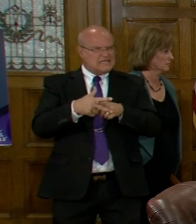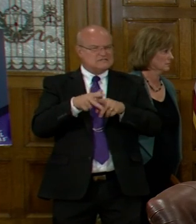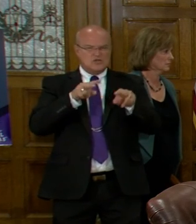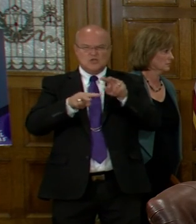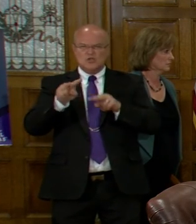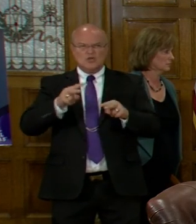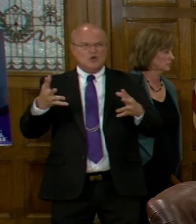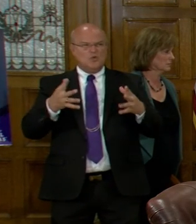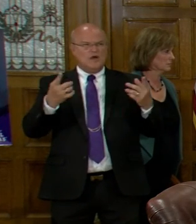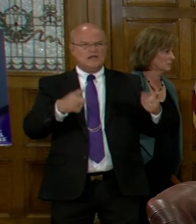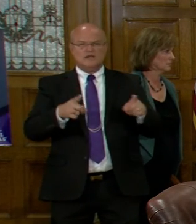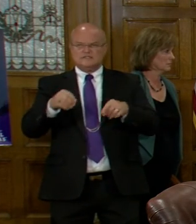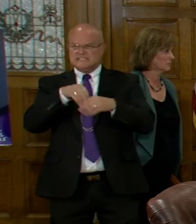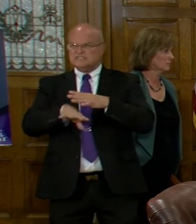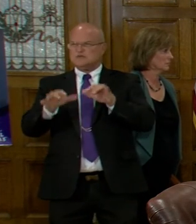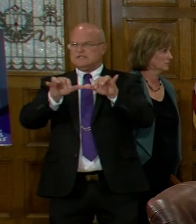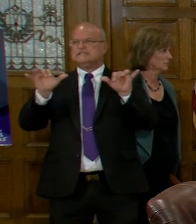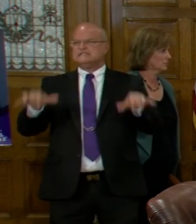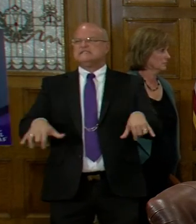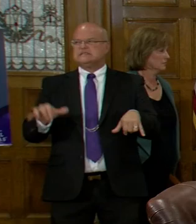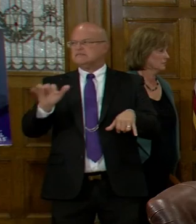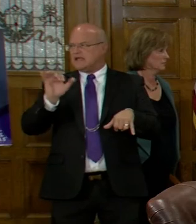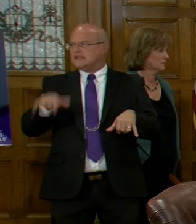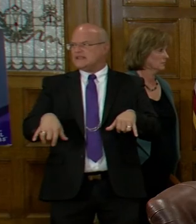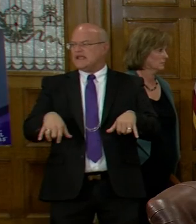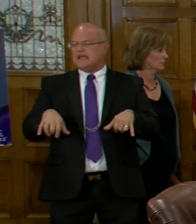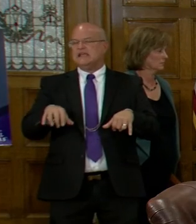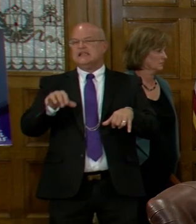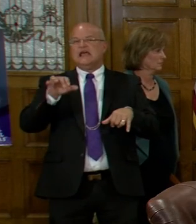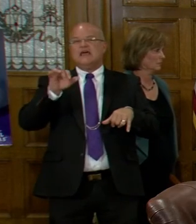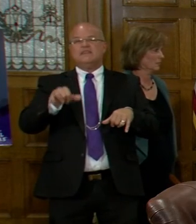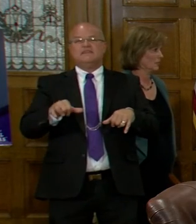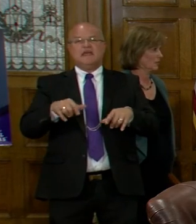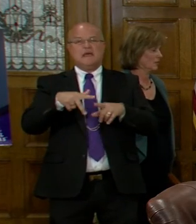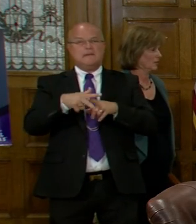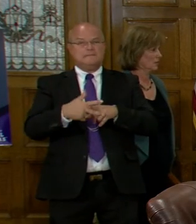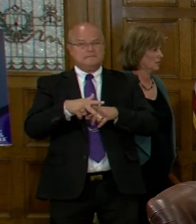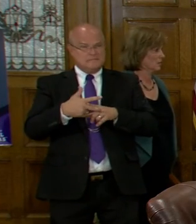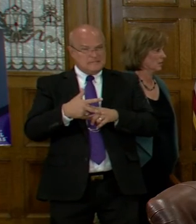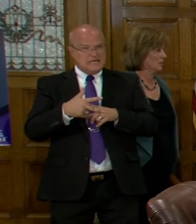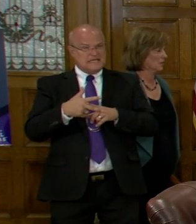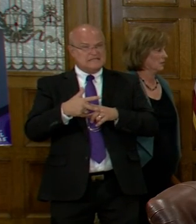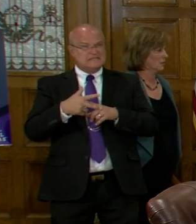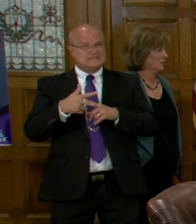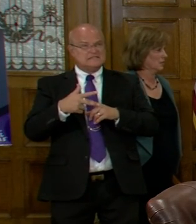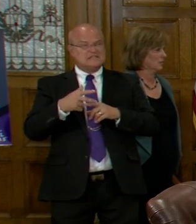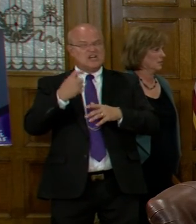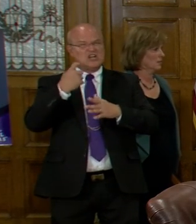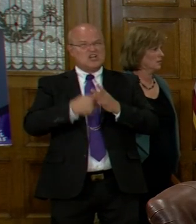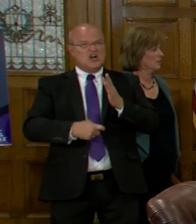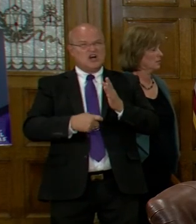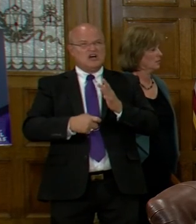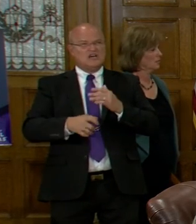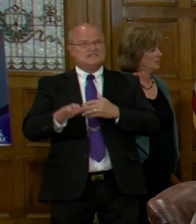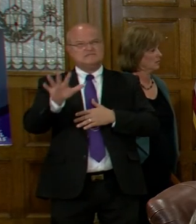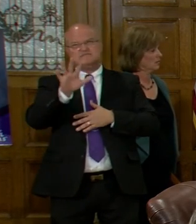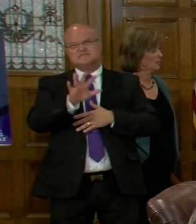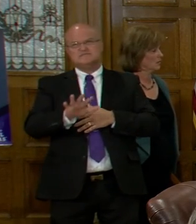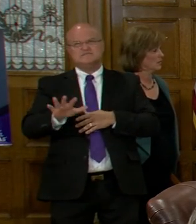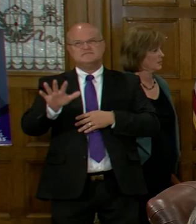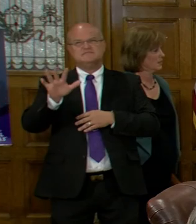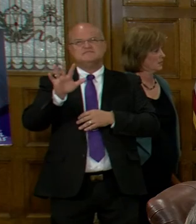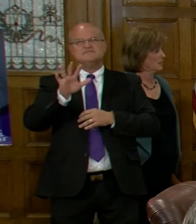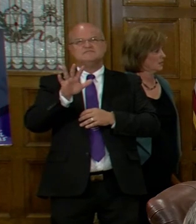looking at what goes into a system like that. That maintenance cost is going to be in the